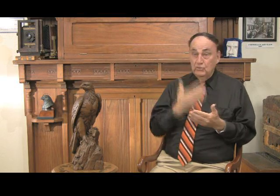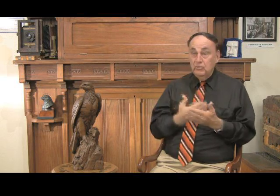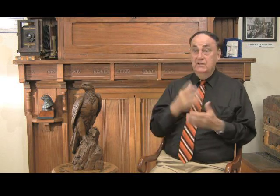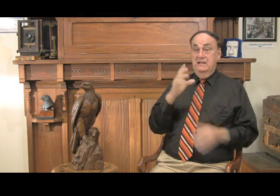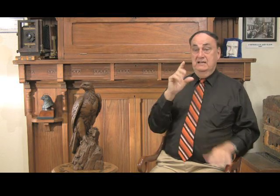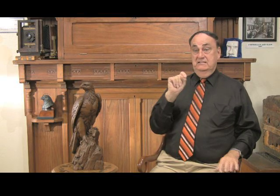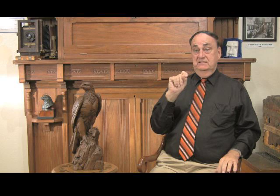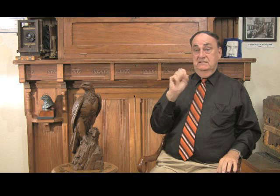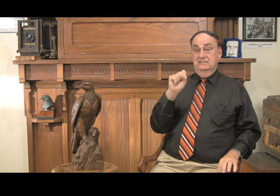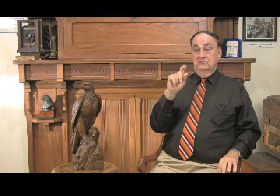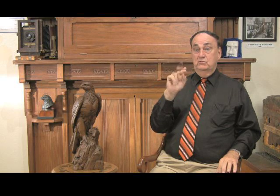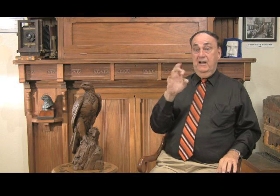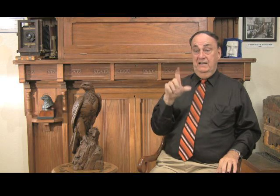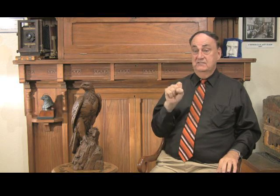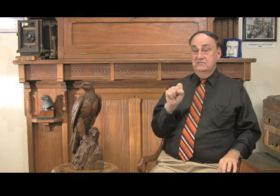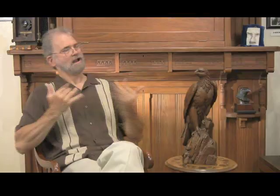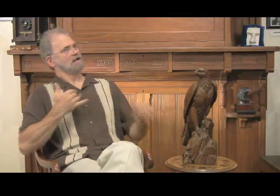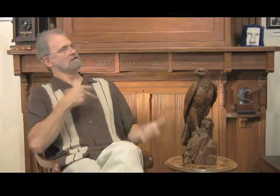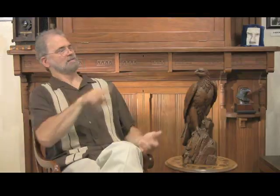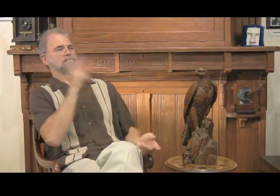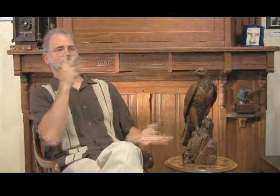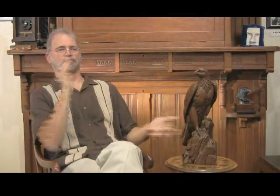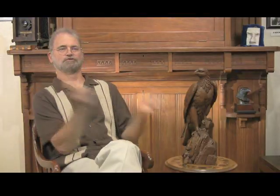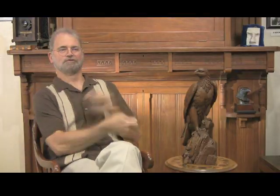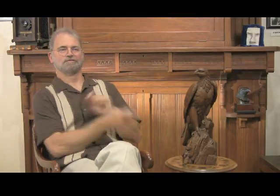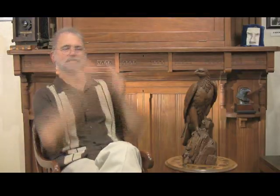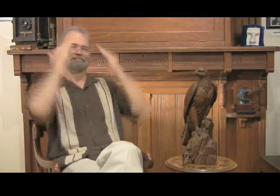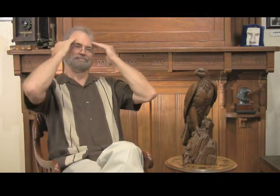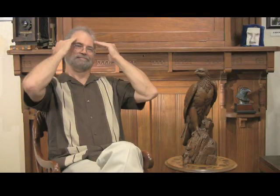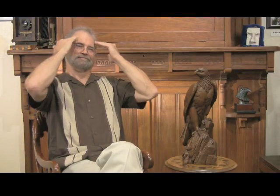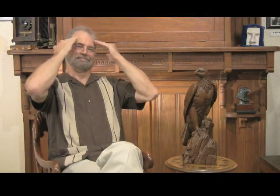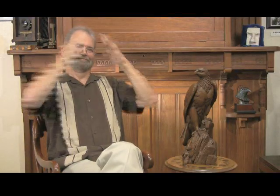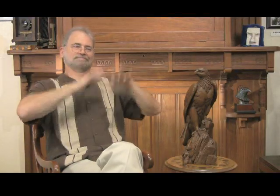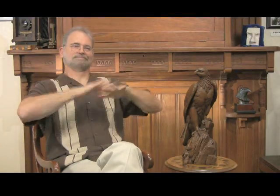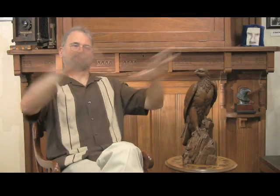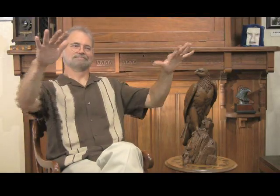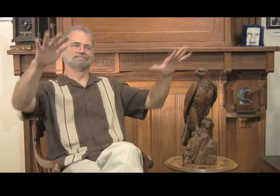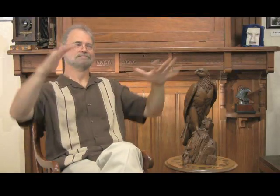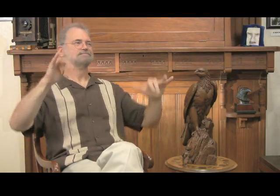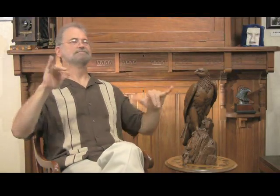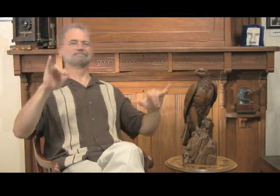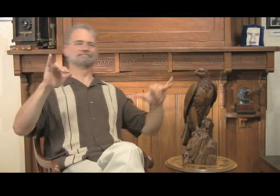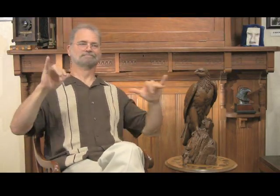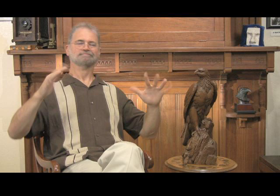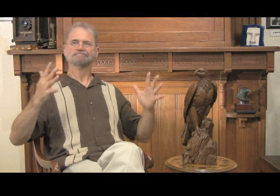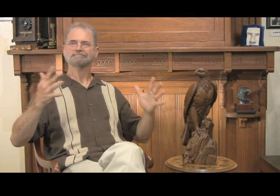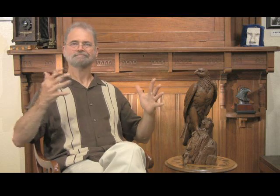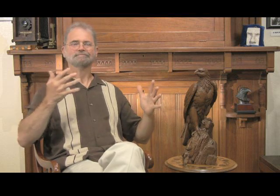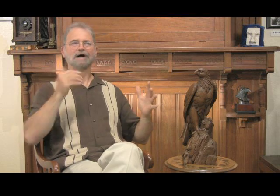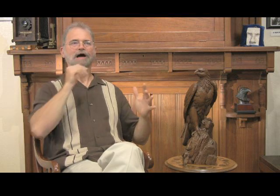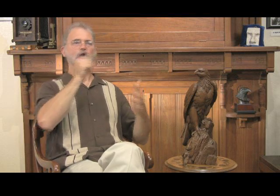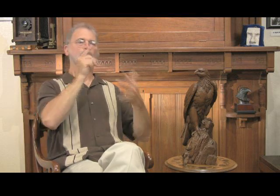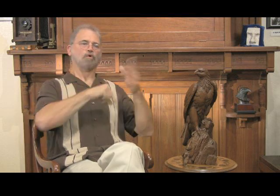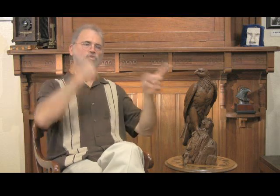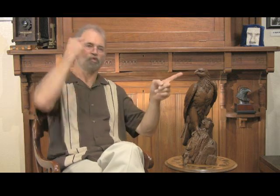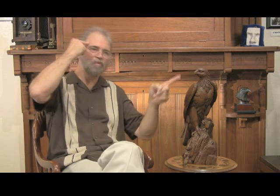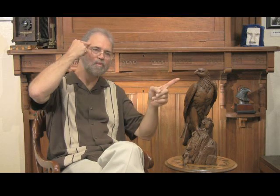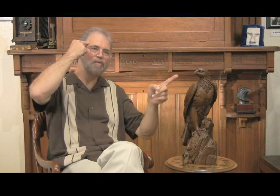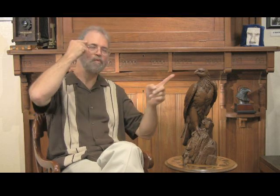strides. So I've really seen a change in awareness, a change in the mindset that's out there. It's not what people thought it was, or